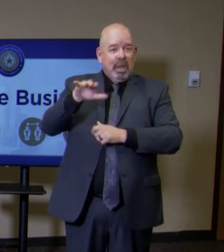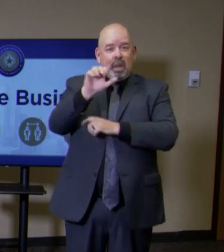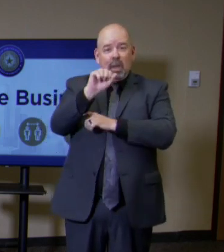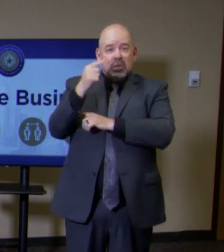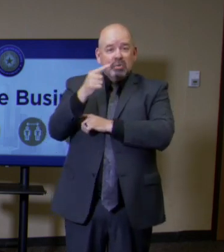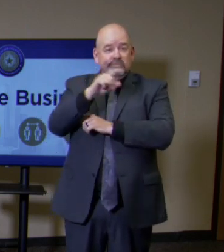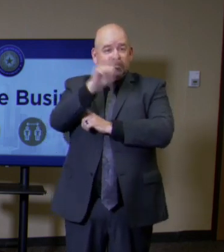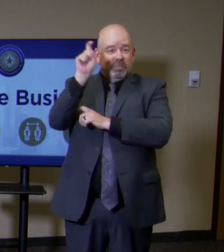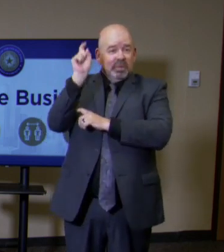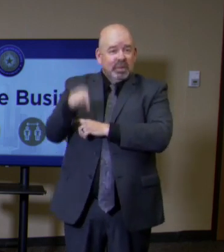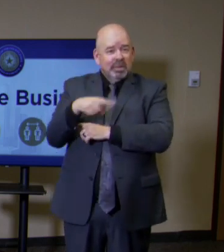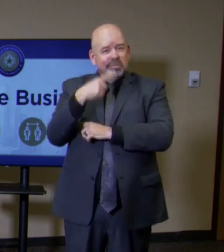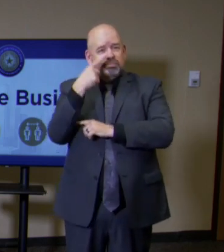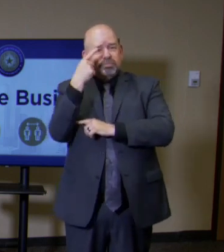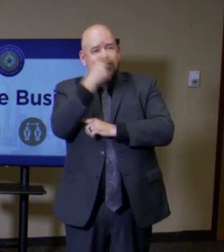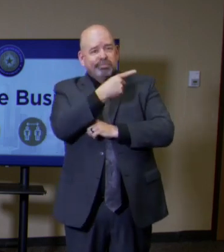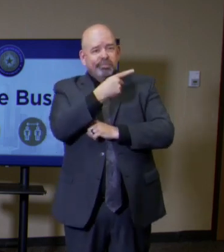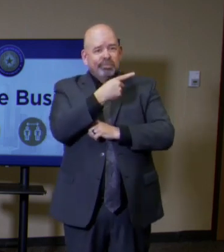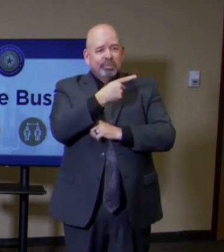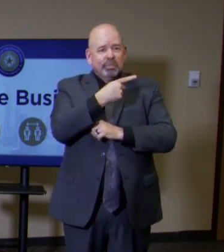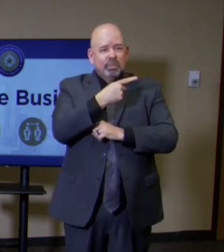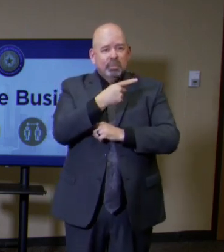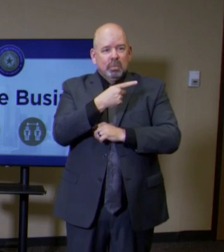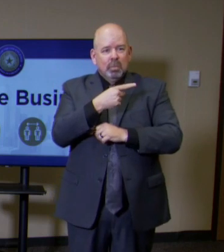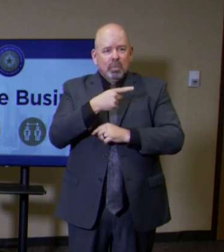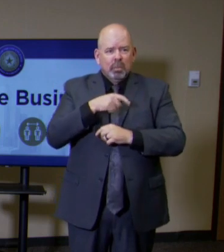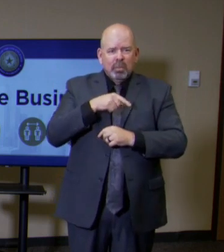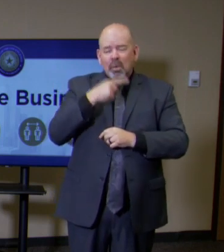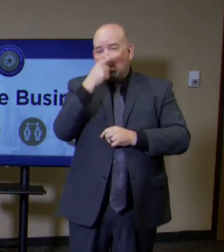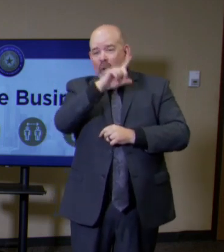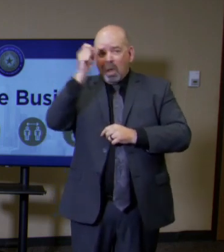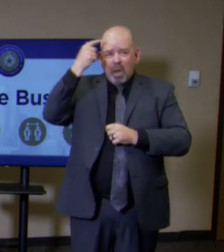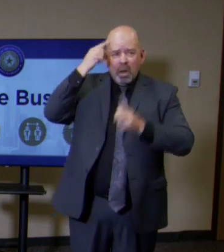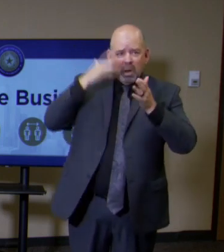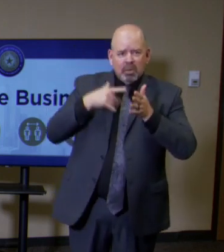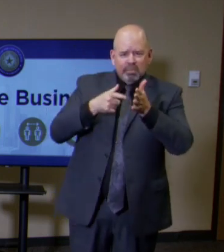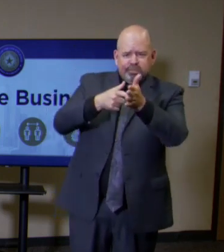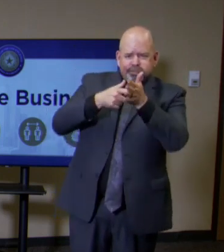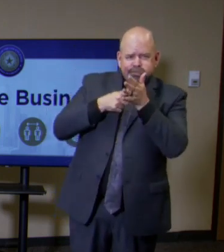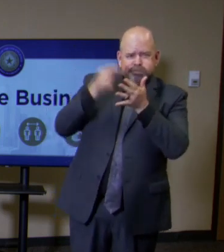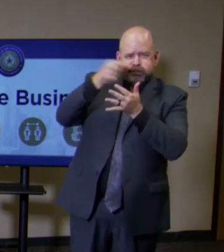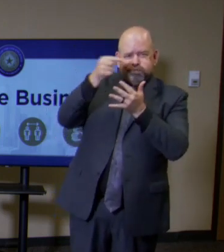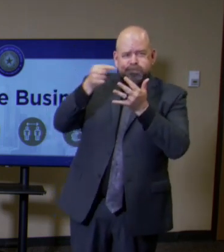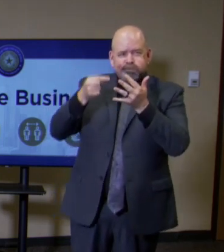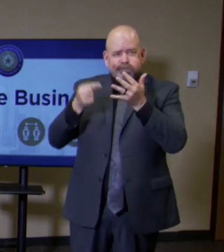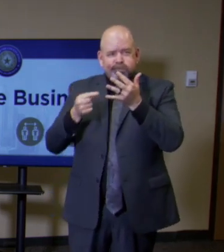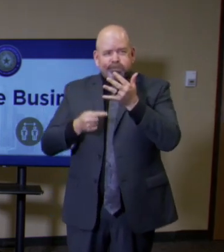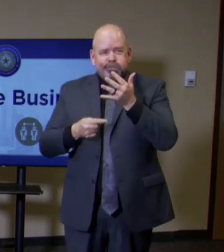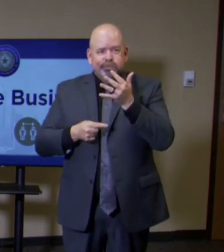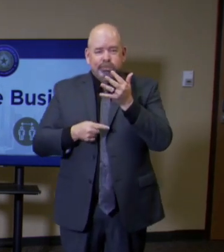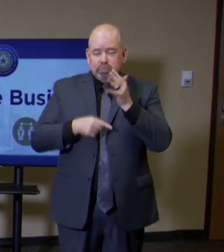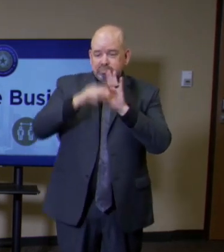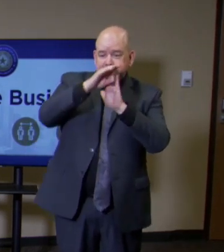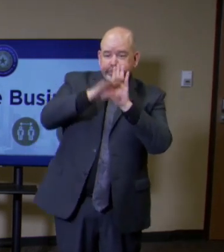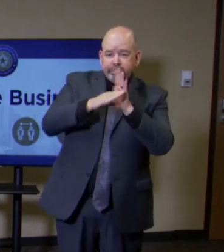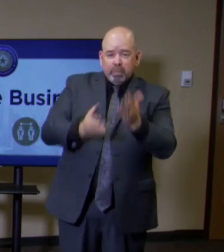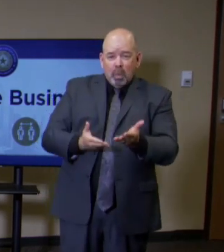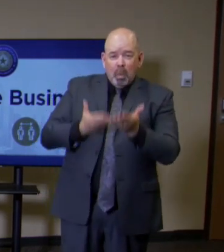any sort of requirements around the recommendations that he had made for